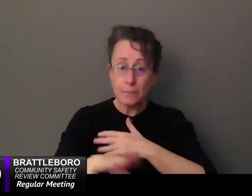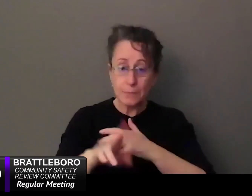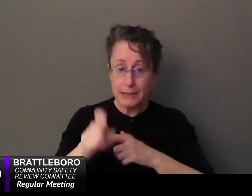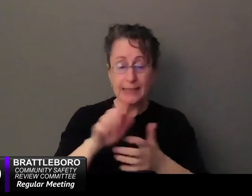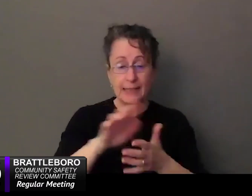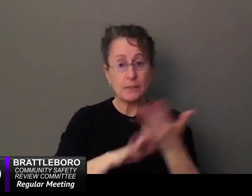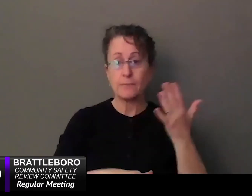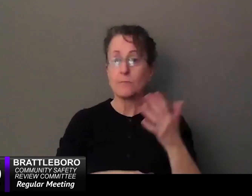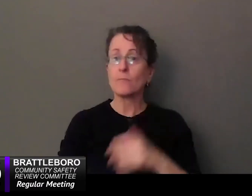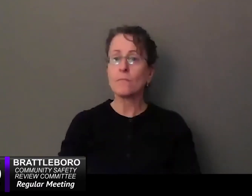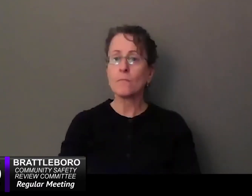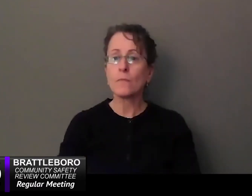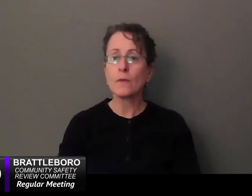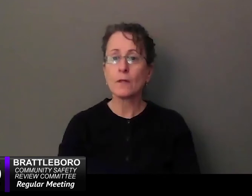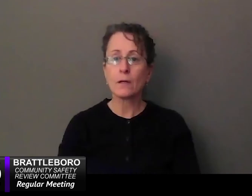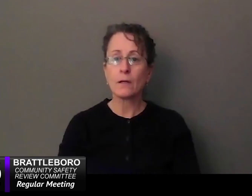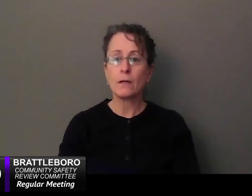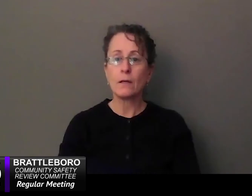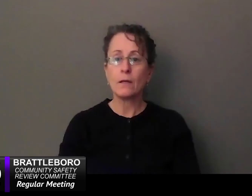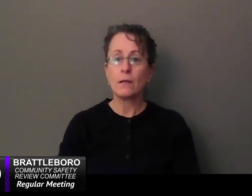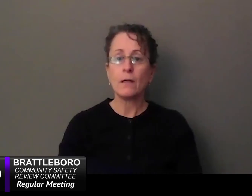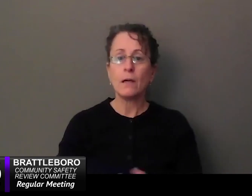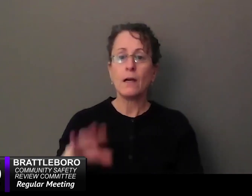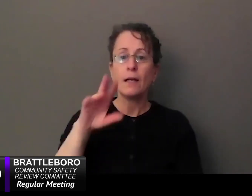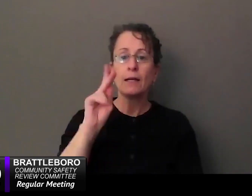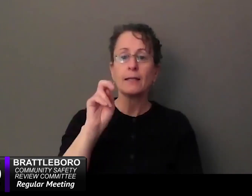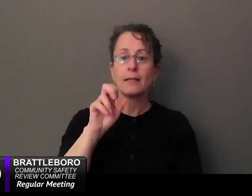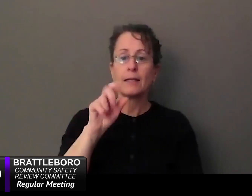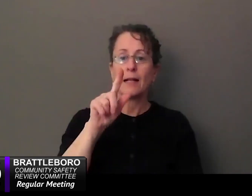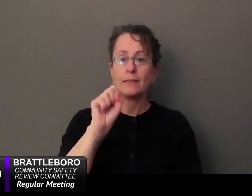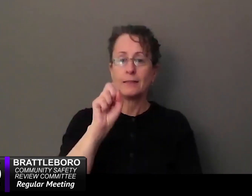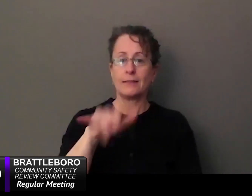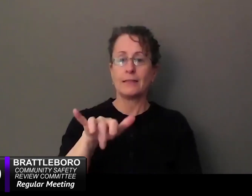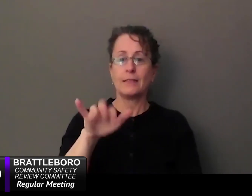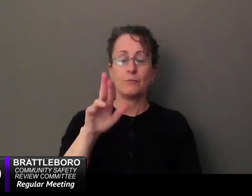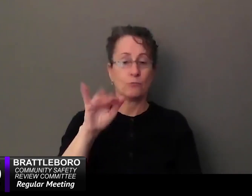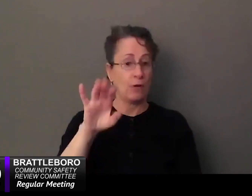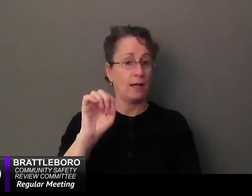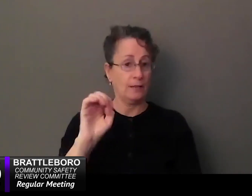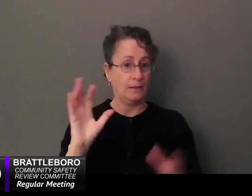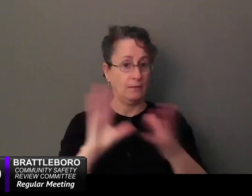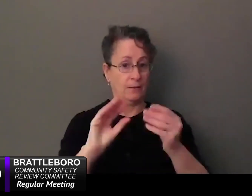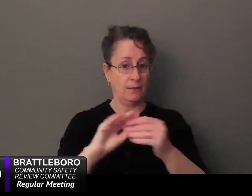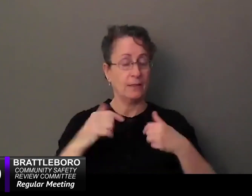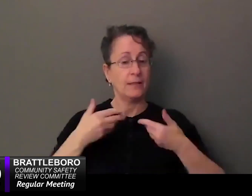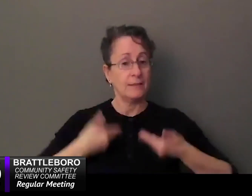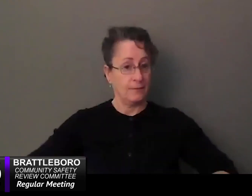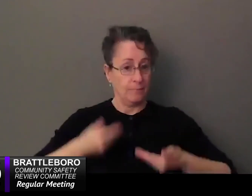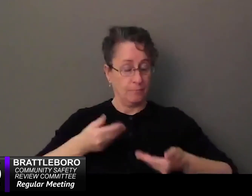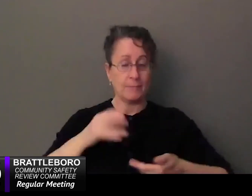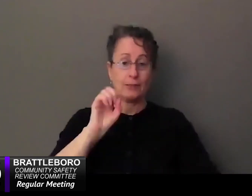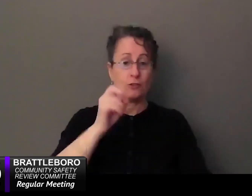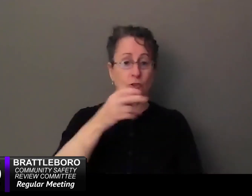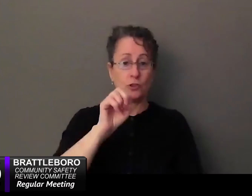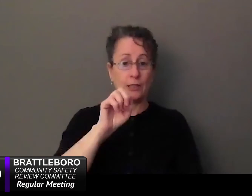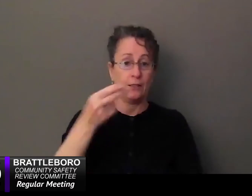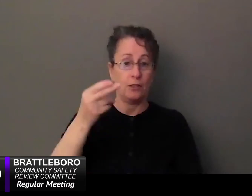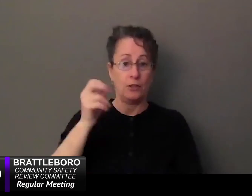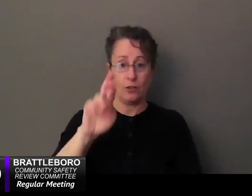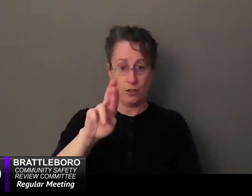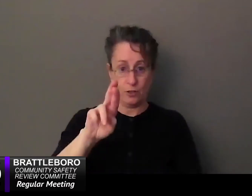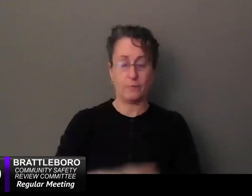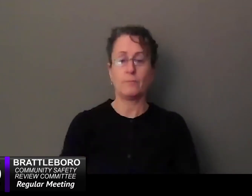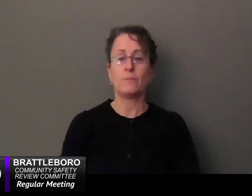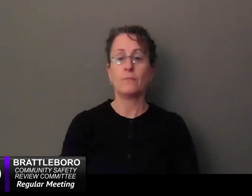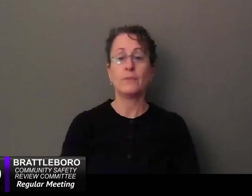I don't mind going next. I'm Kelsey Rice, she, her pronouns. I'm born